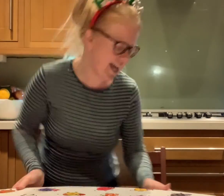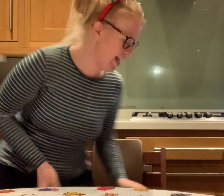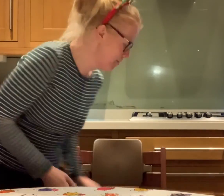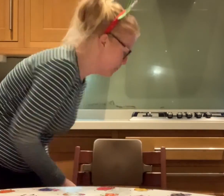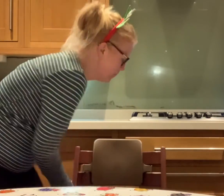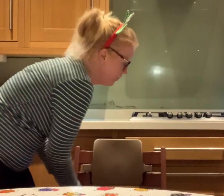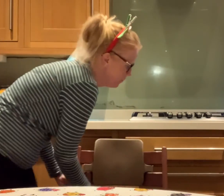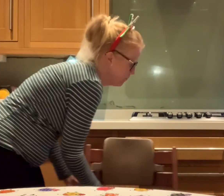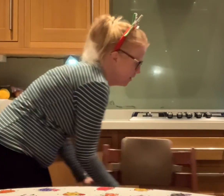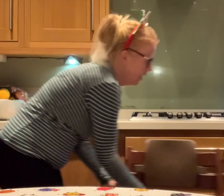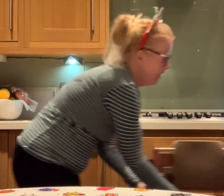ready?